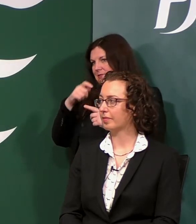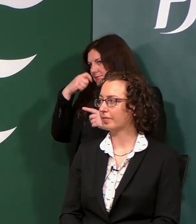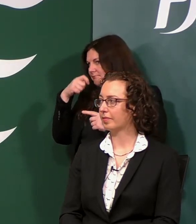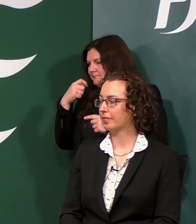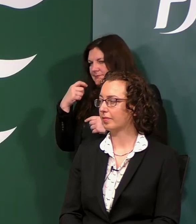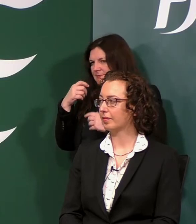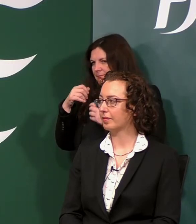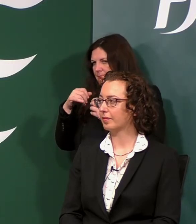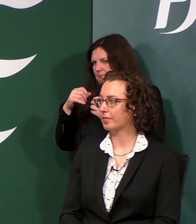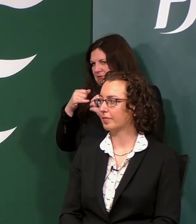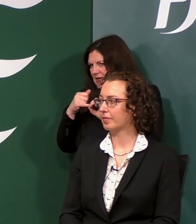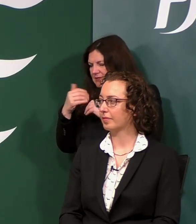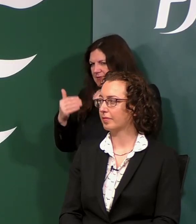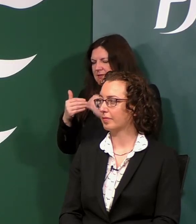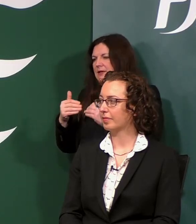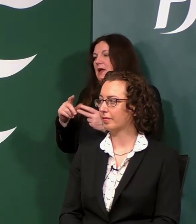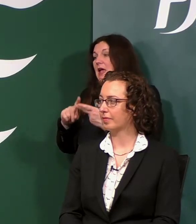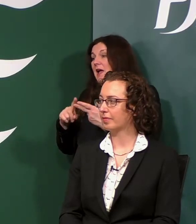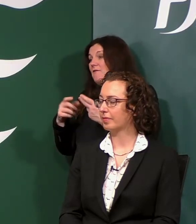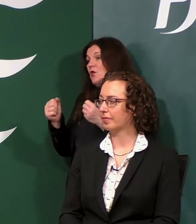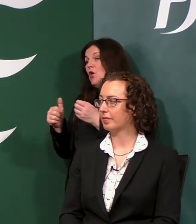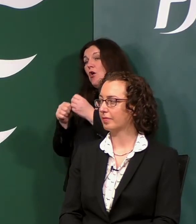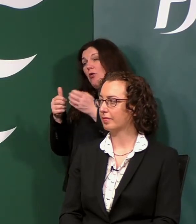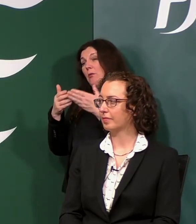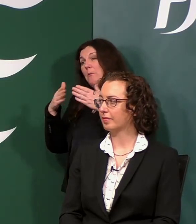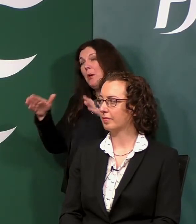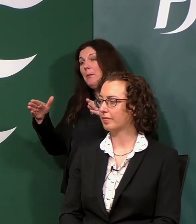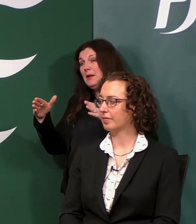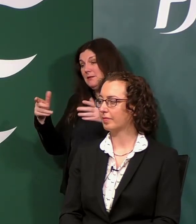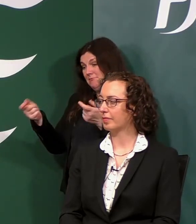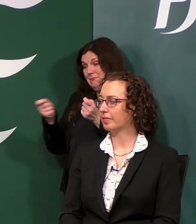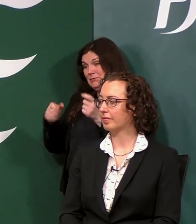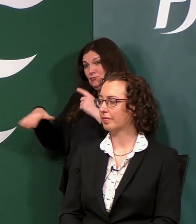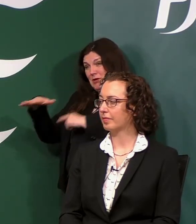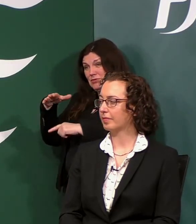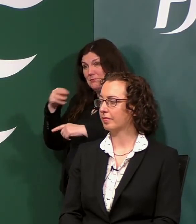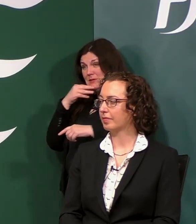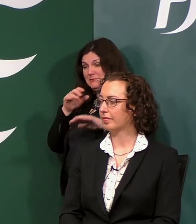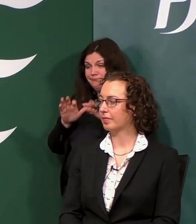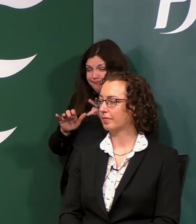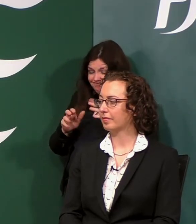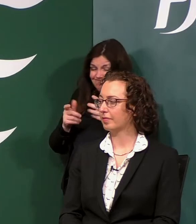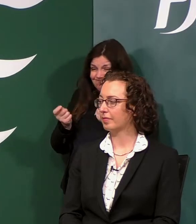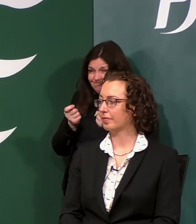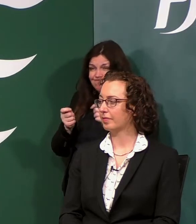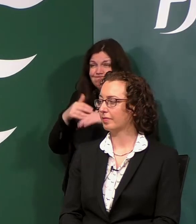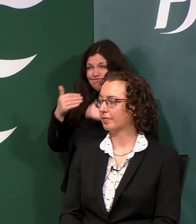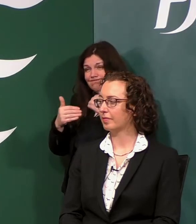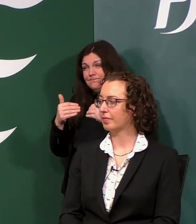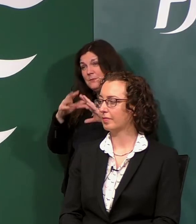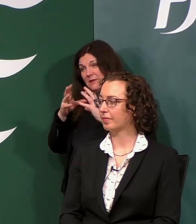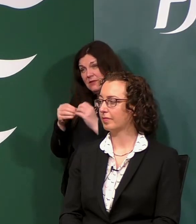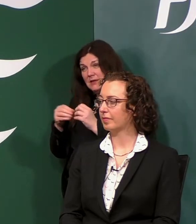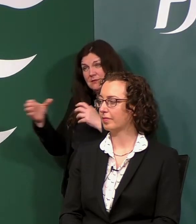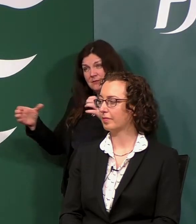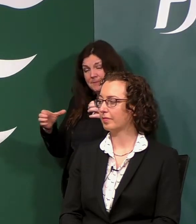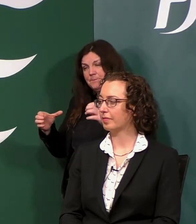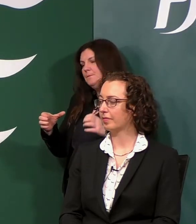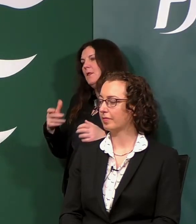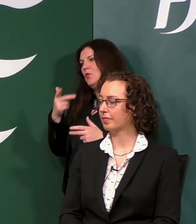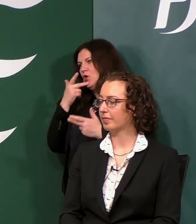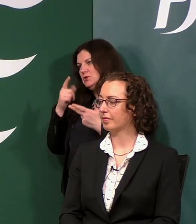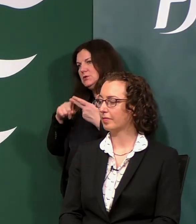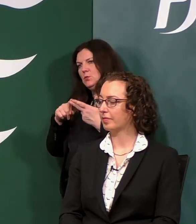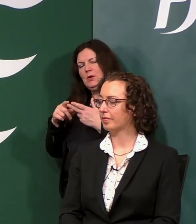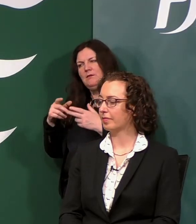in relation to administrative and other such staff, and those requests are being processed at the moment. Thirdly, then we've always been recruiting and continuing to